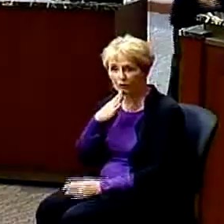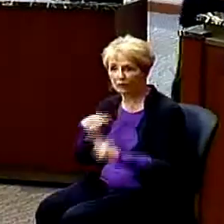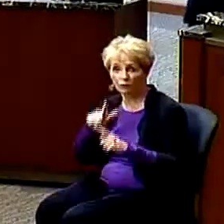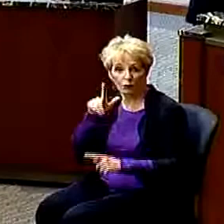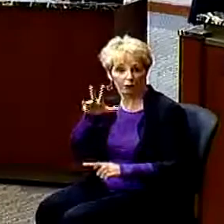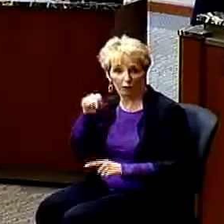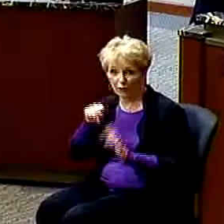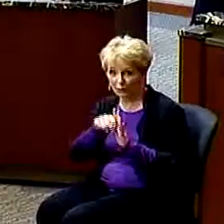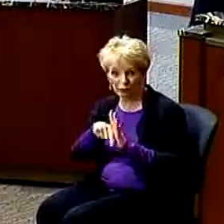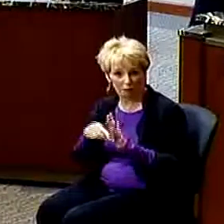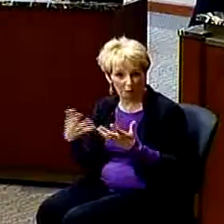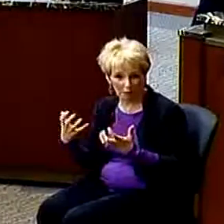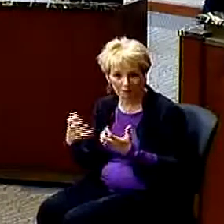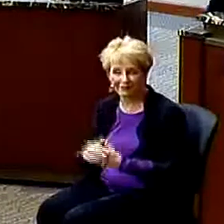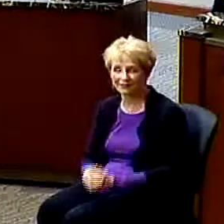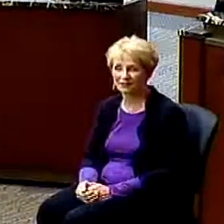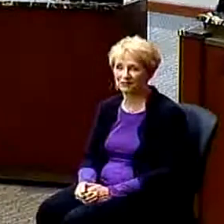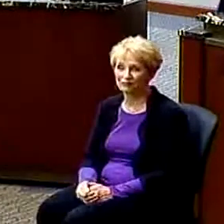welcome to